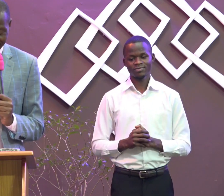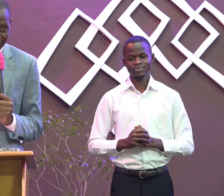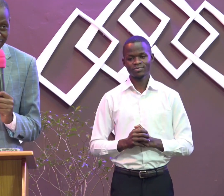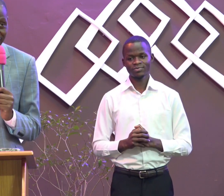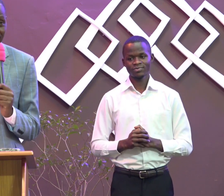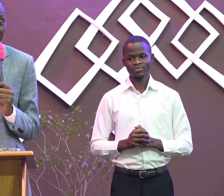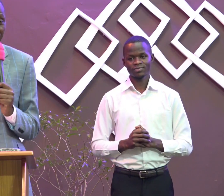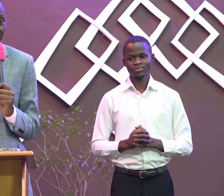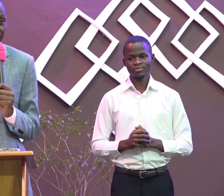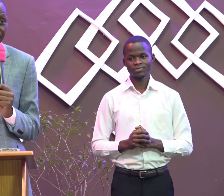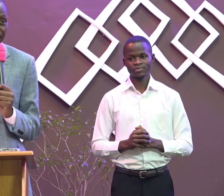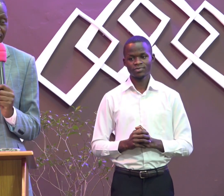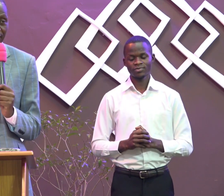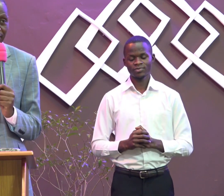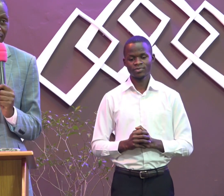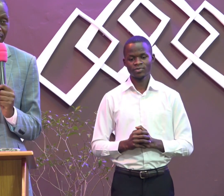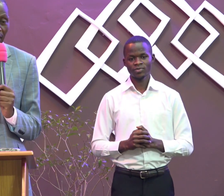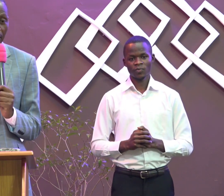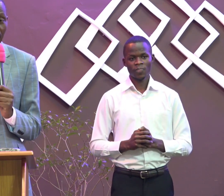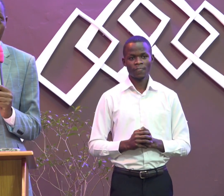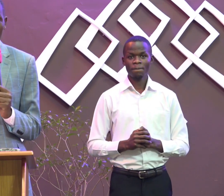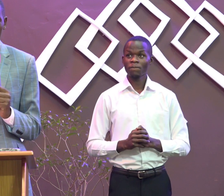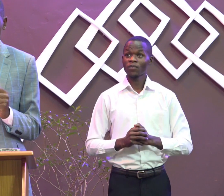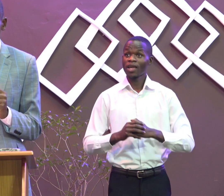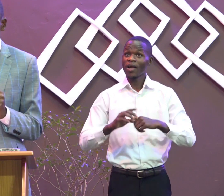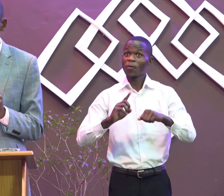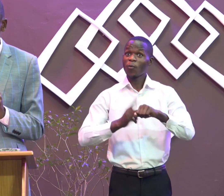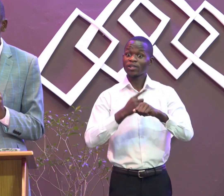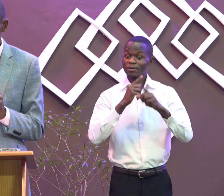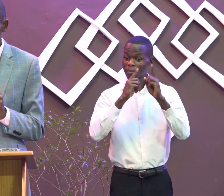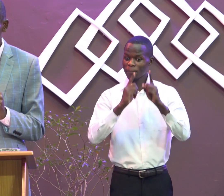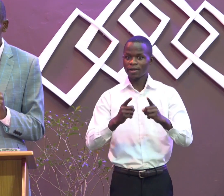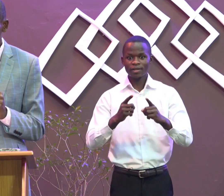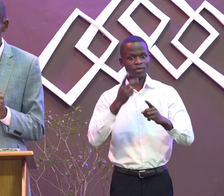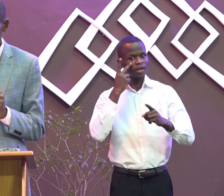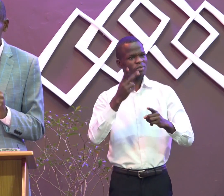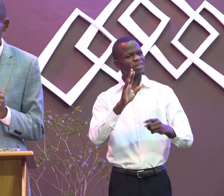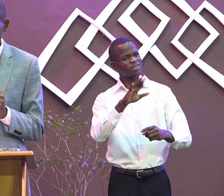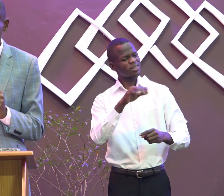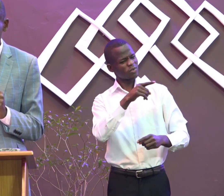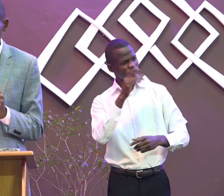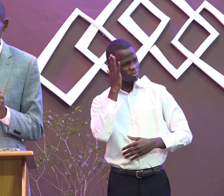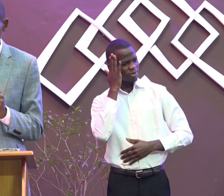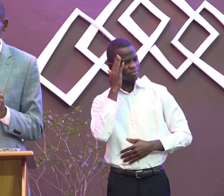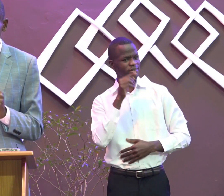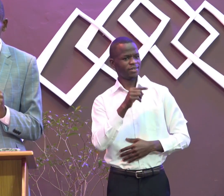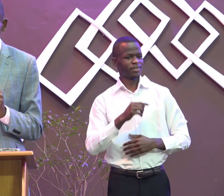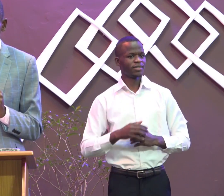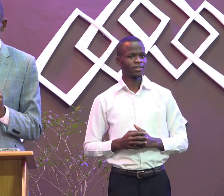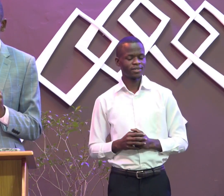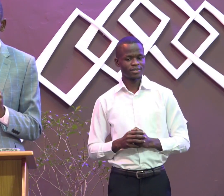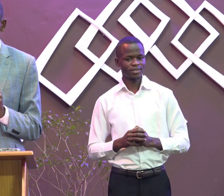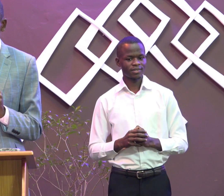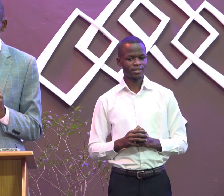that I don't miss anything from him. Abali yao agenda okulanga ntuse. Then he just saw me when I'd